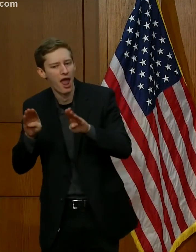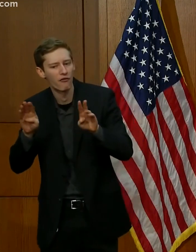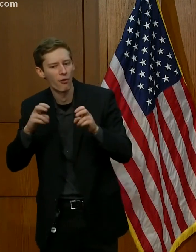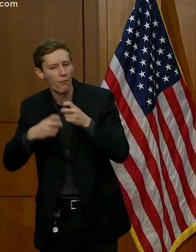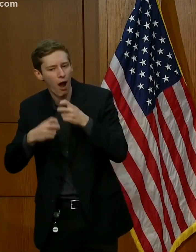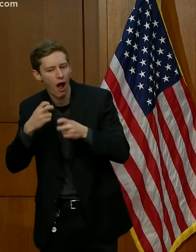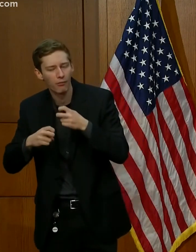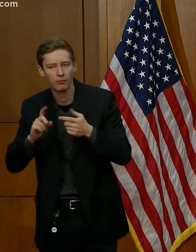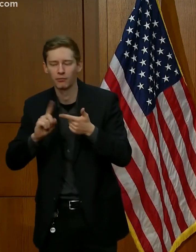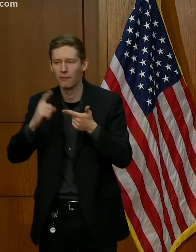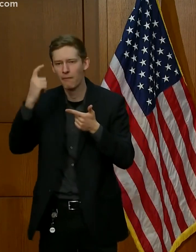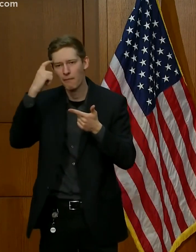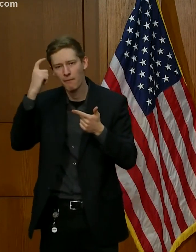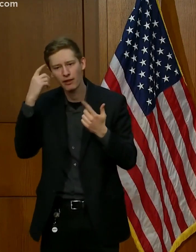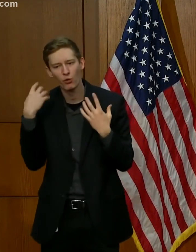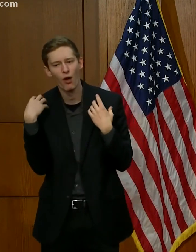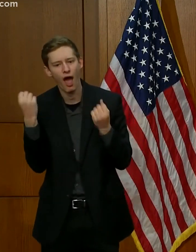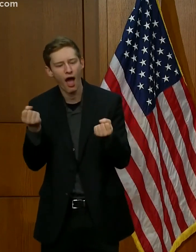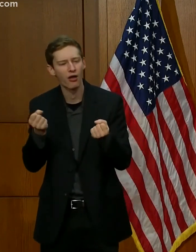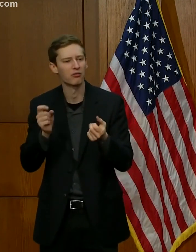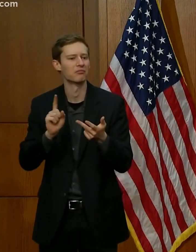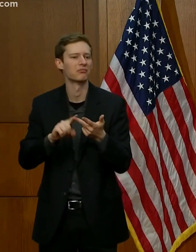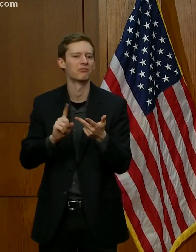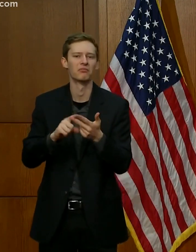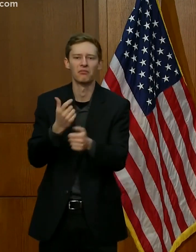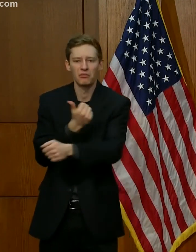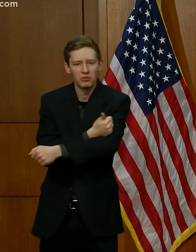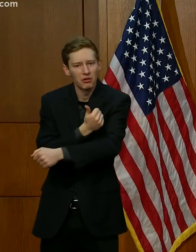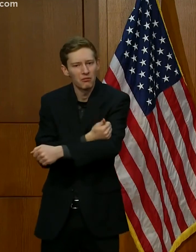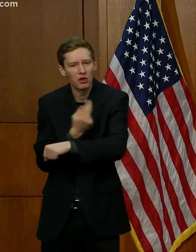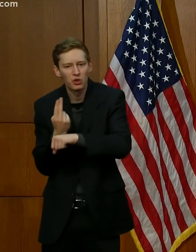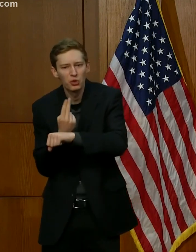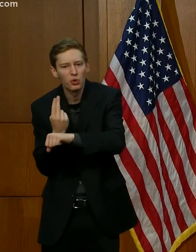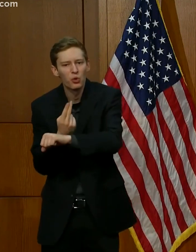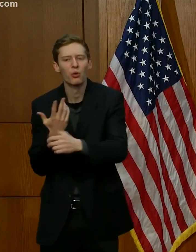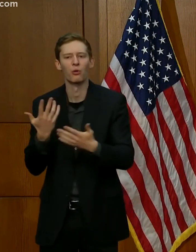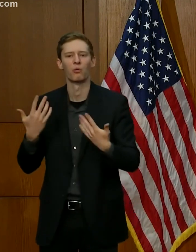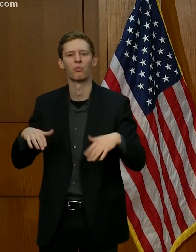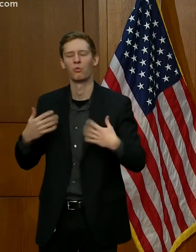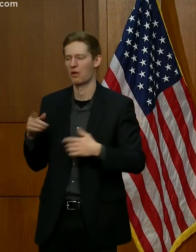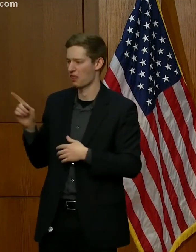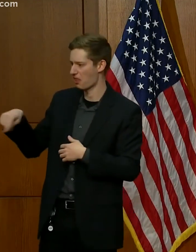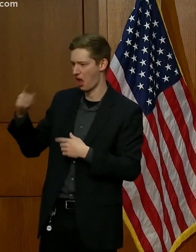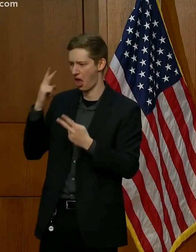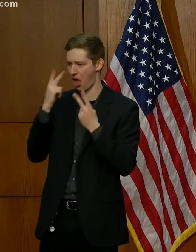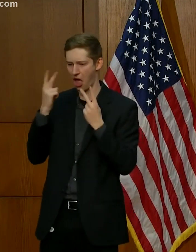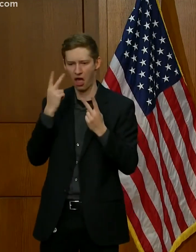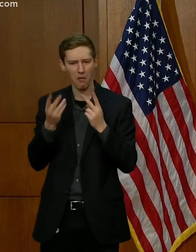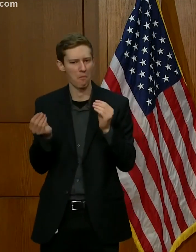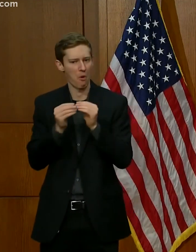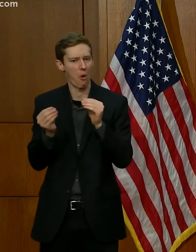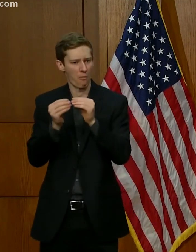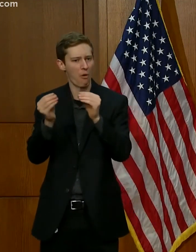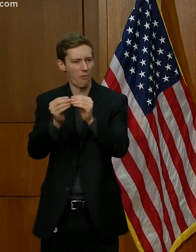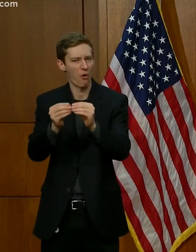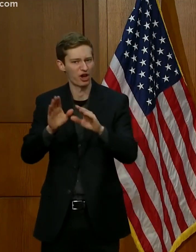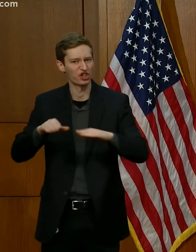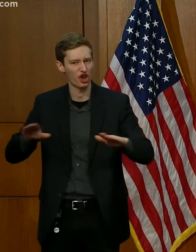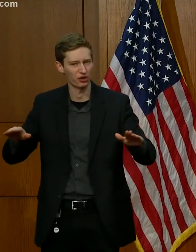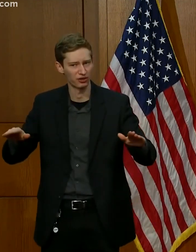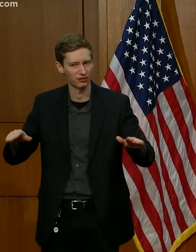even increases in substance abuse among their young patients. They're writing more prescriptions, such